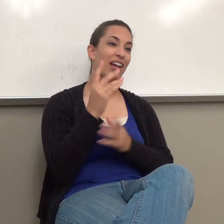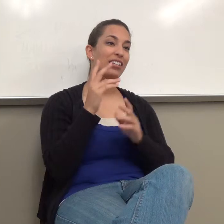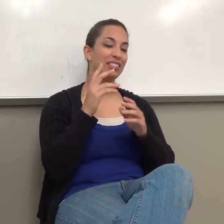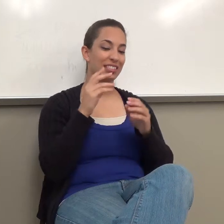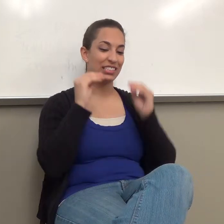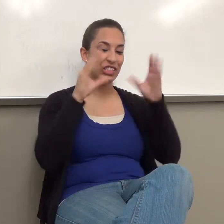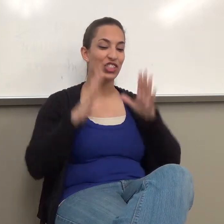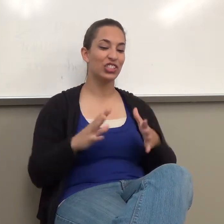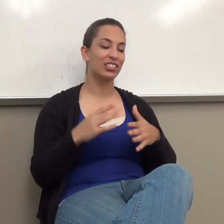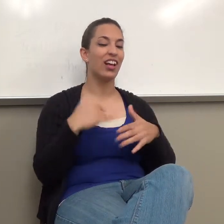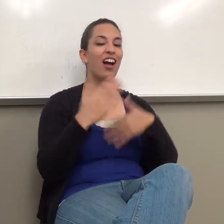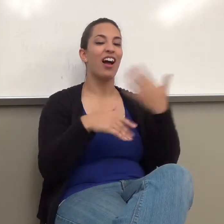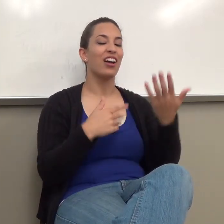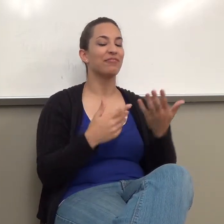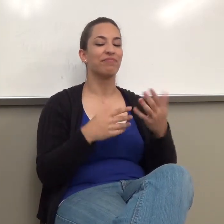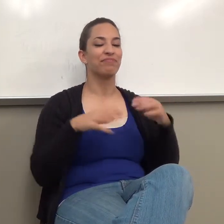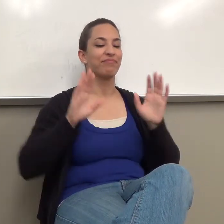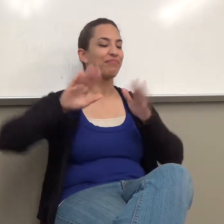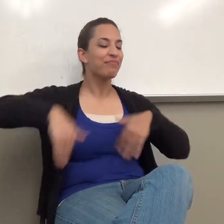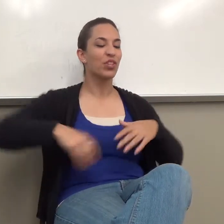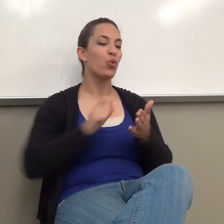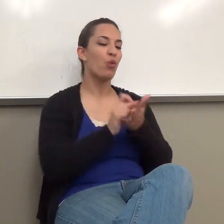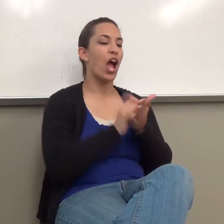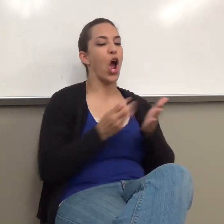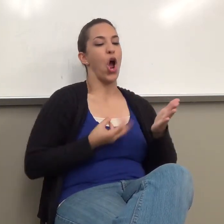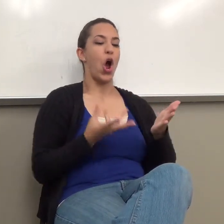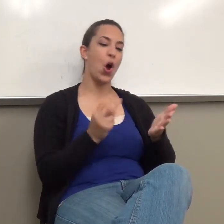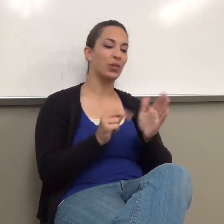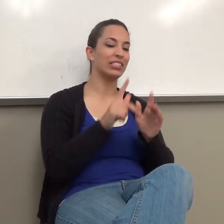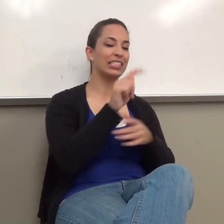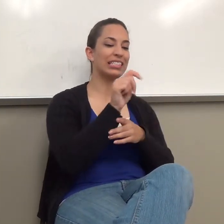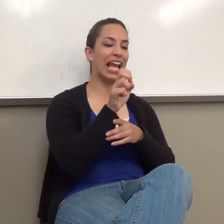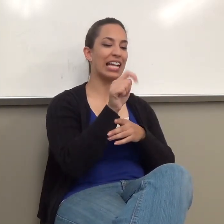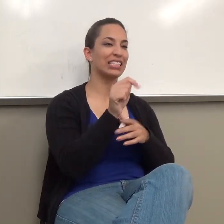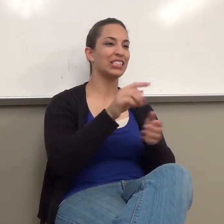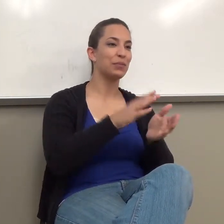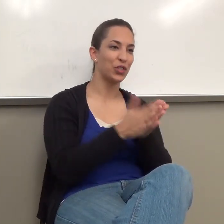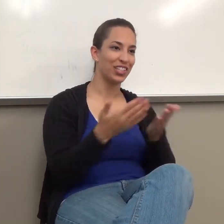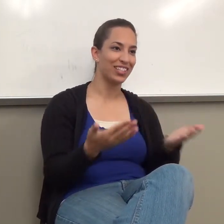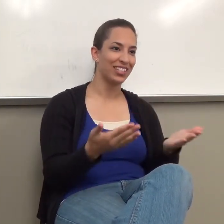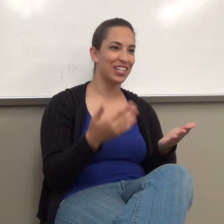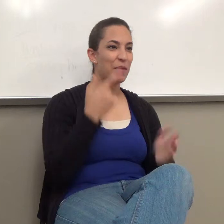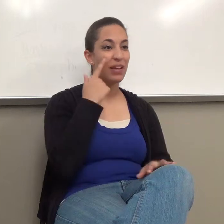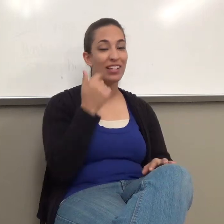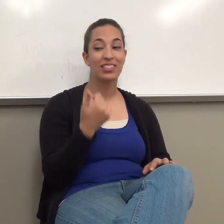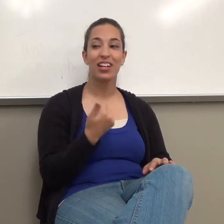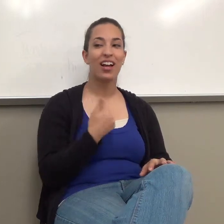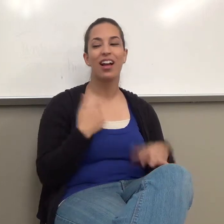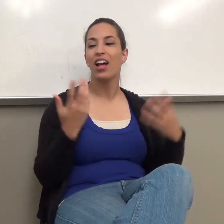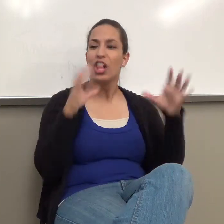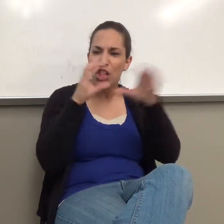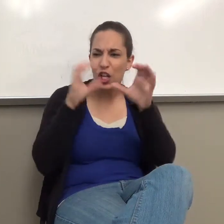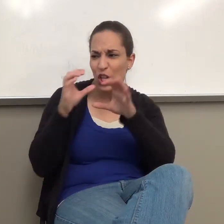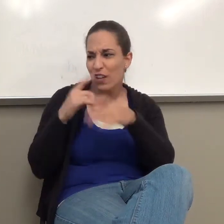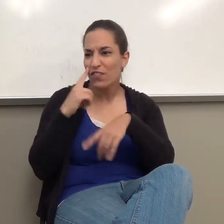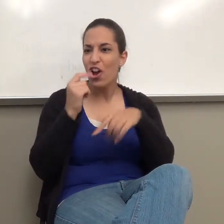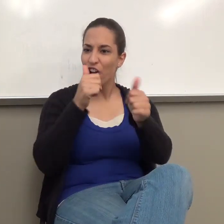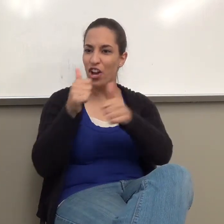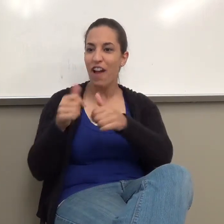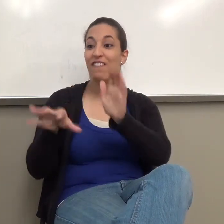textbooks, because no matter how I look around for all these good things, and then there's always something. Why do they do